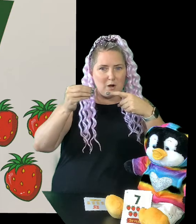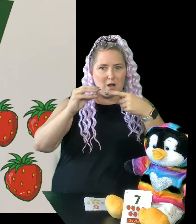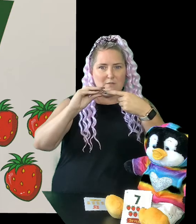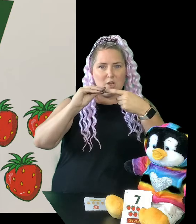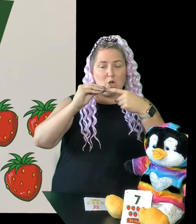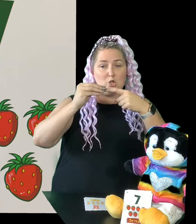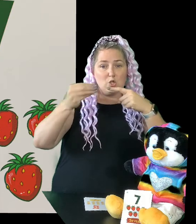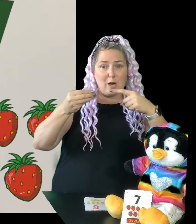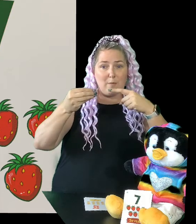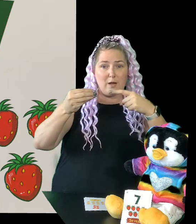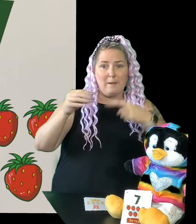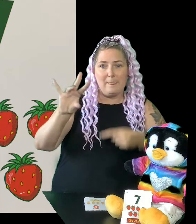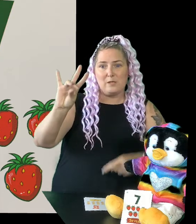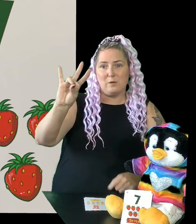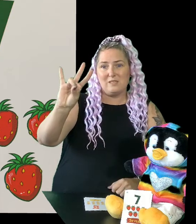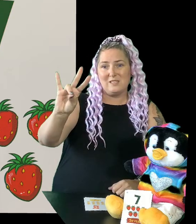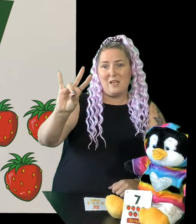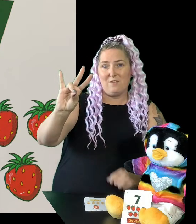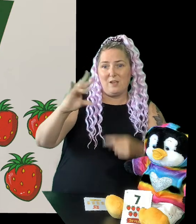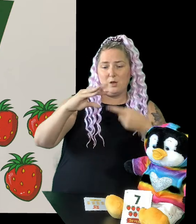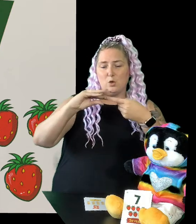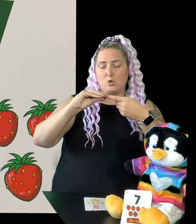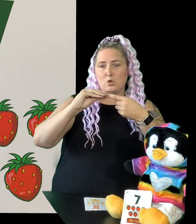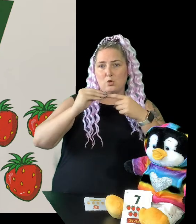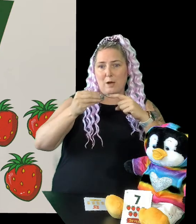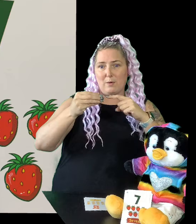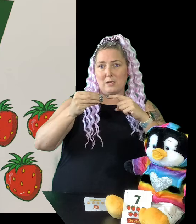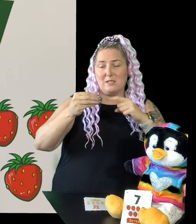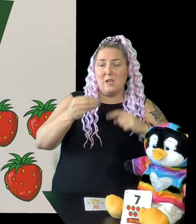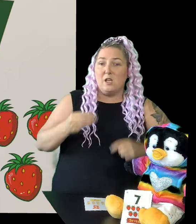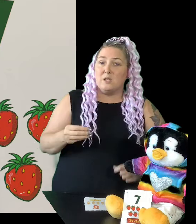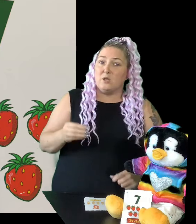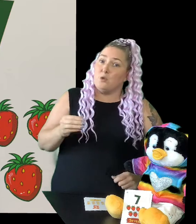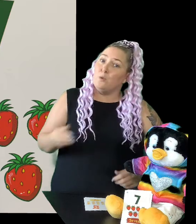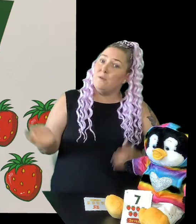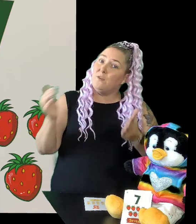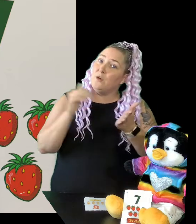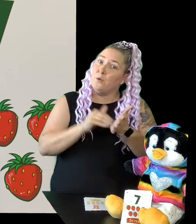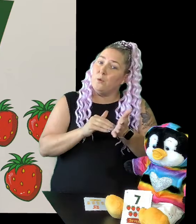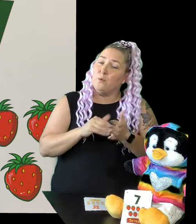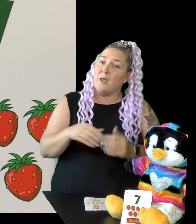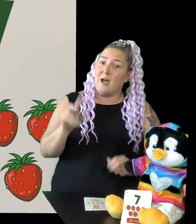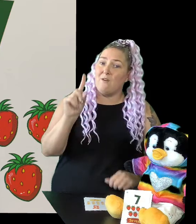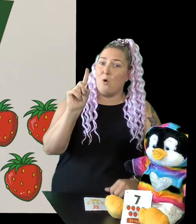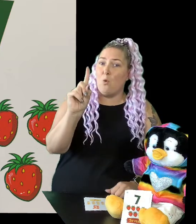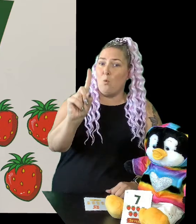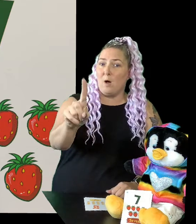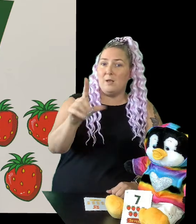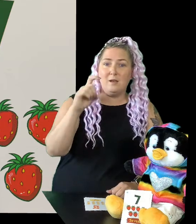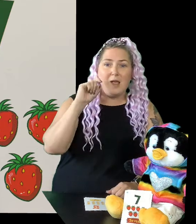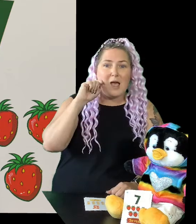off. Strawberry. So we have 7 strawberries. So to review, we have 1